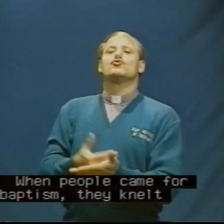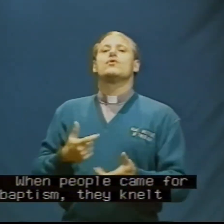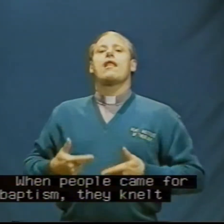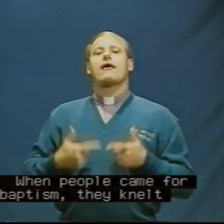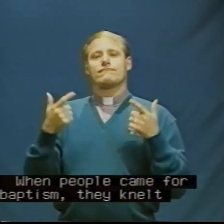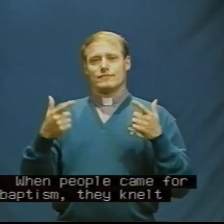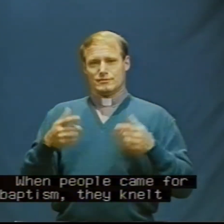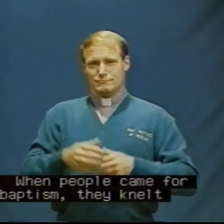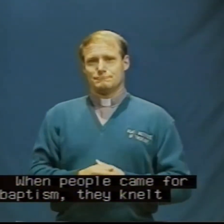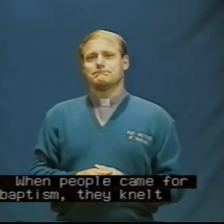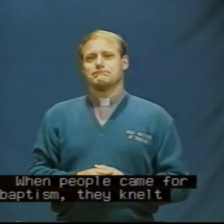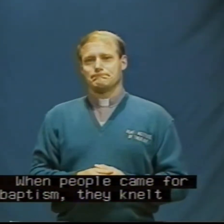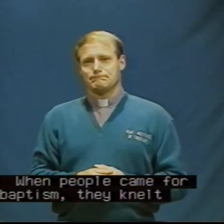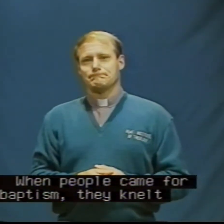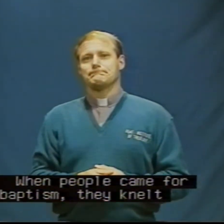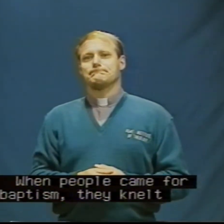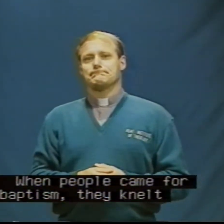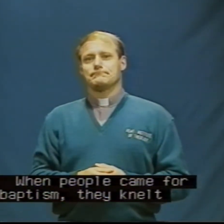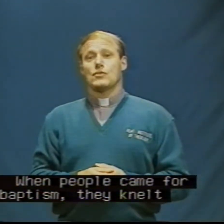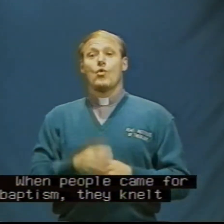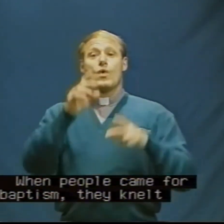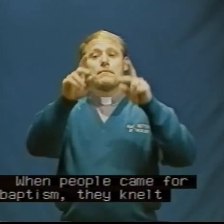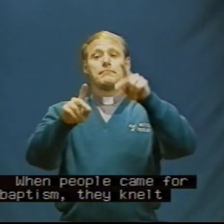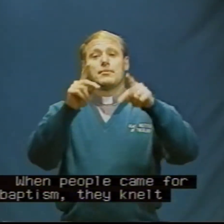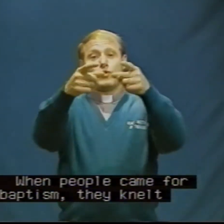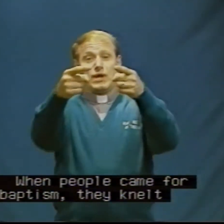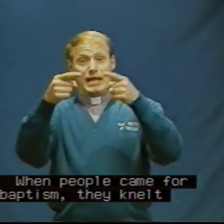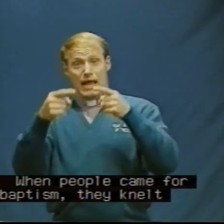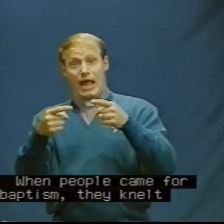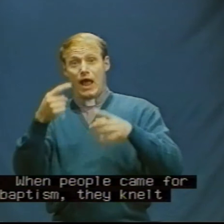When people came for baptism, they knelt.